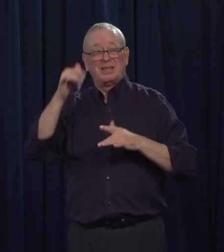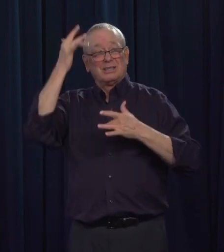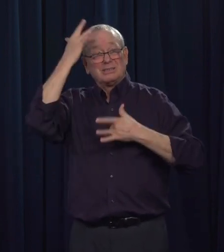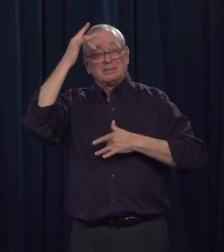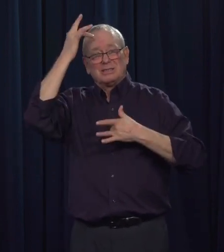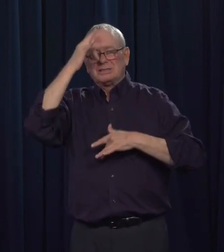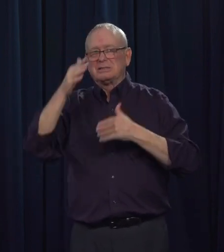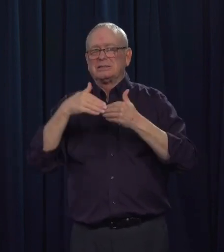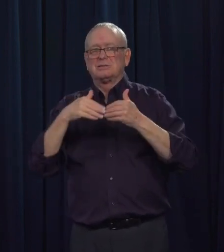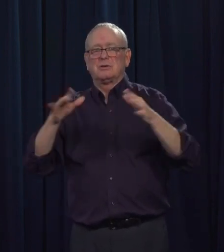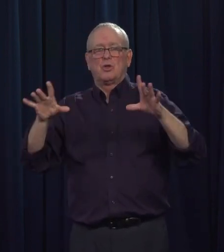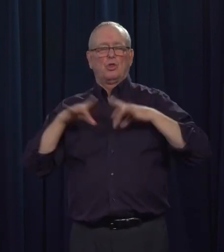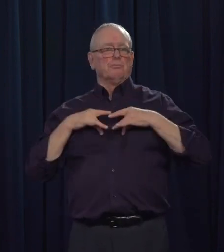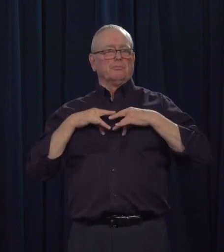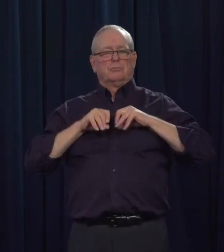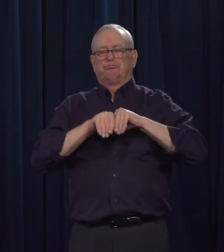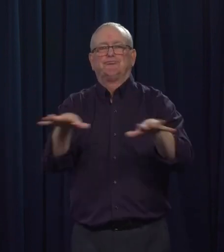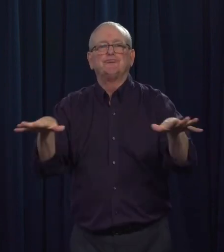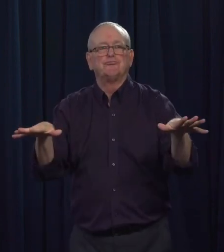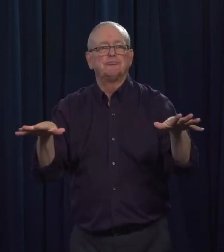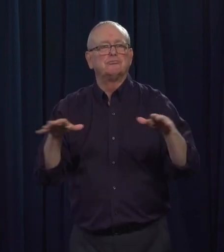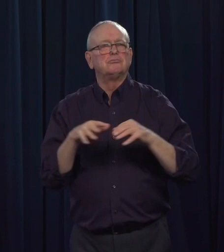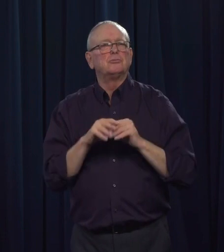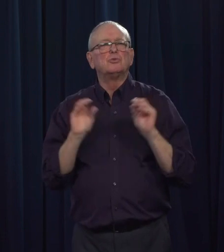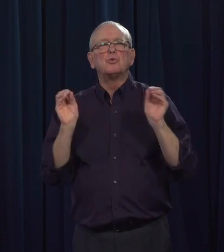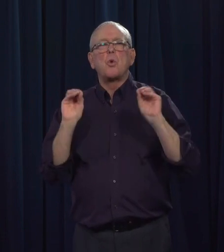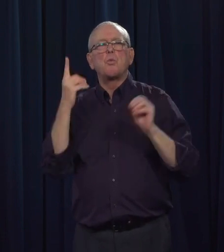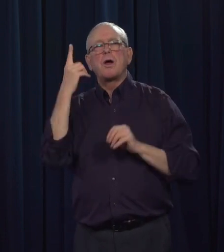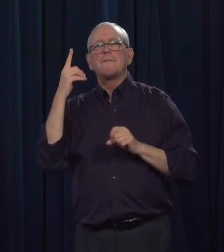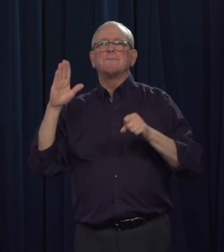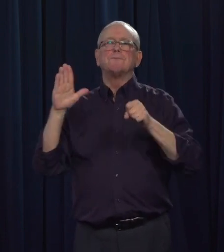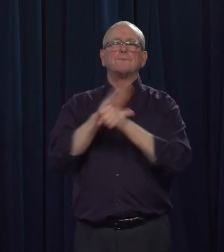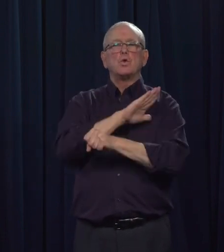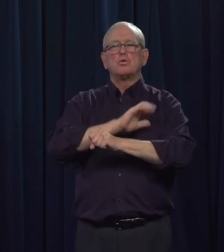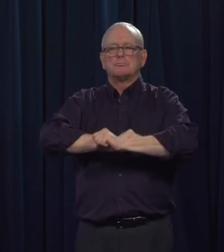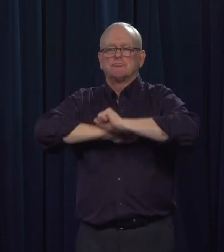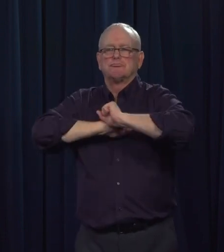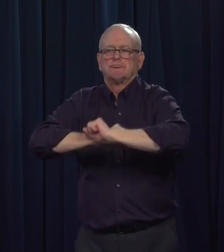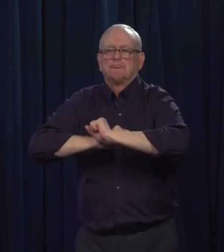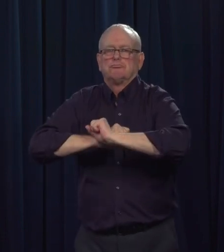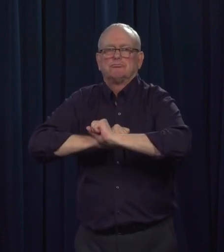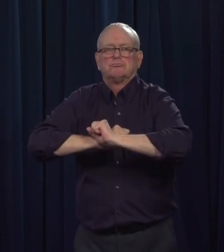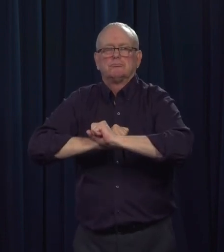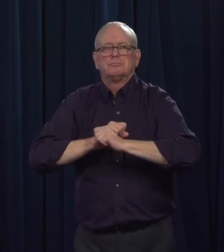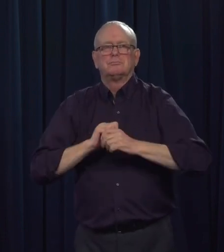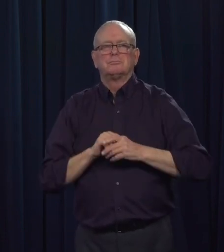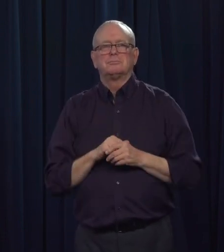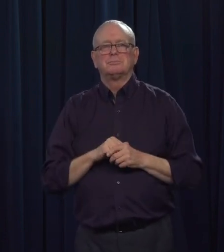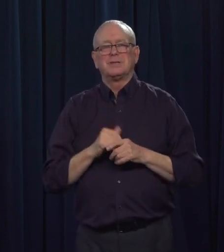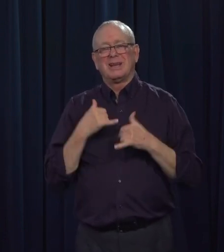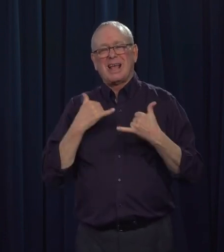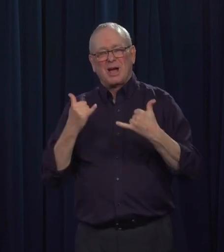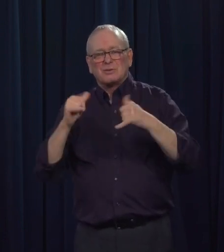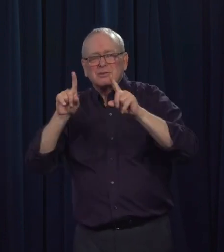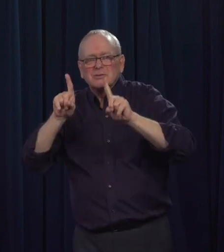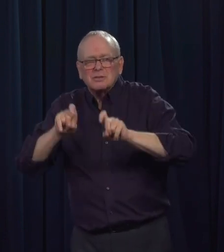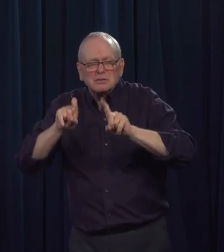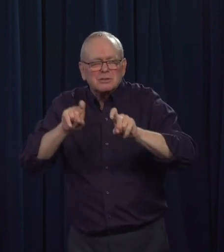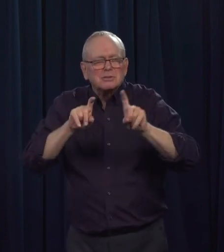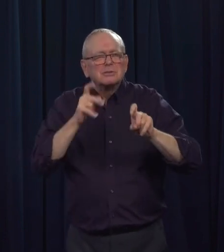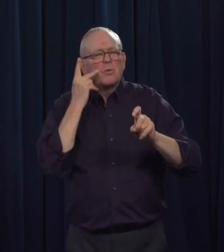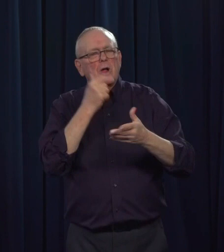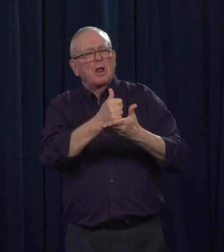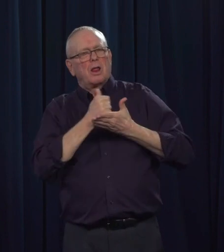closely monitor those community-acquired numbers, especially as we shift our testing protocols. And that will help us get a better understanding of what